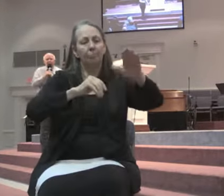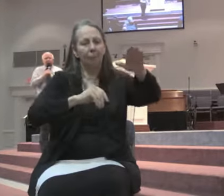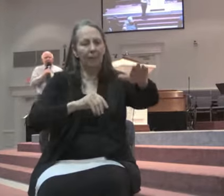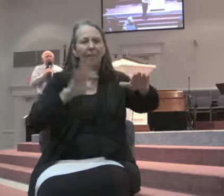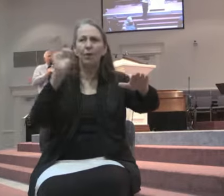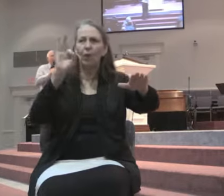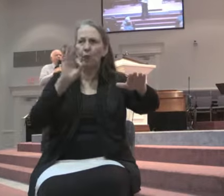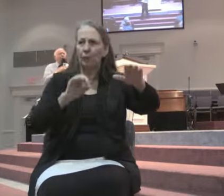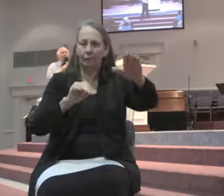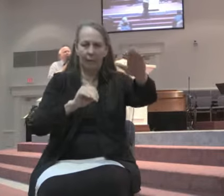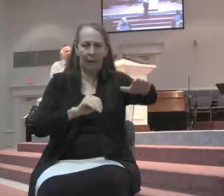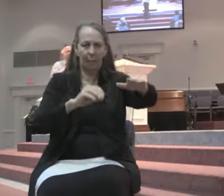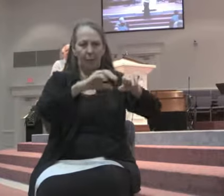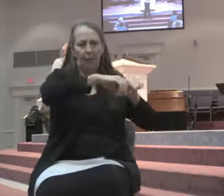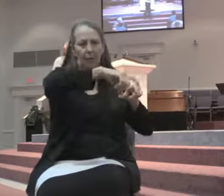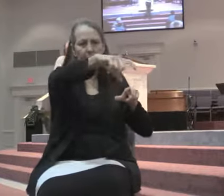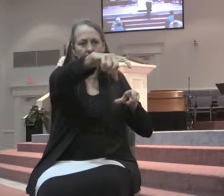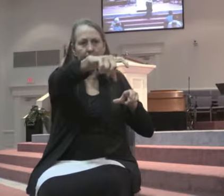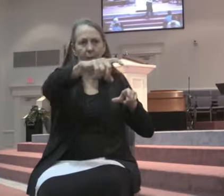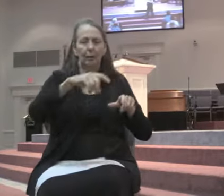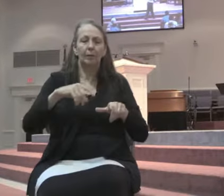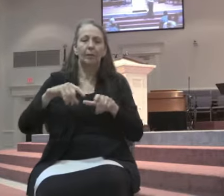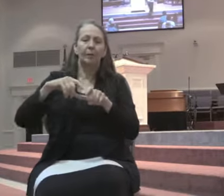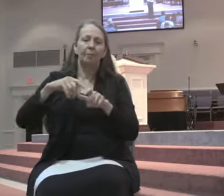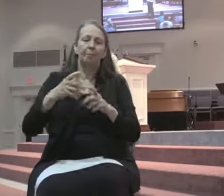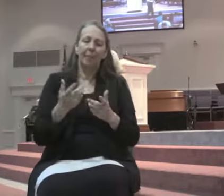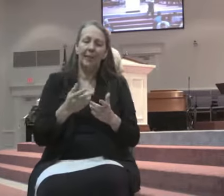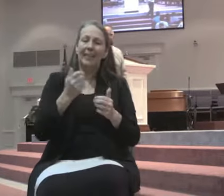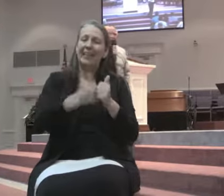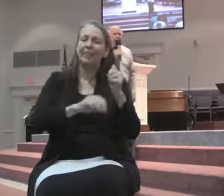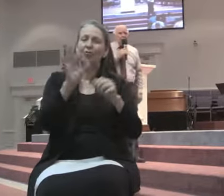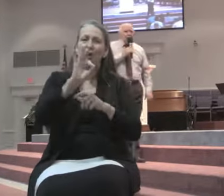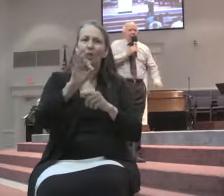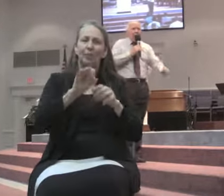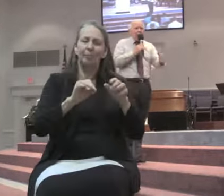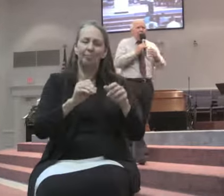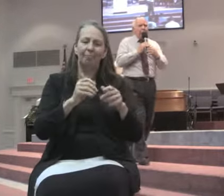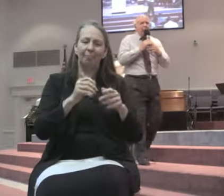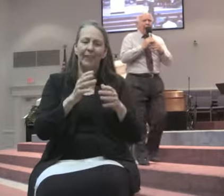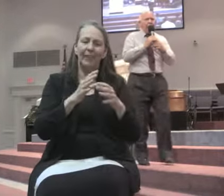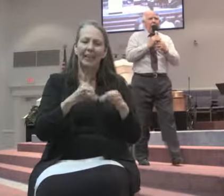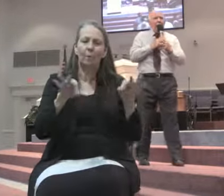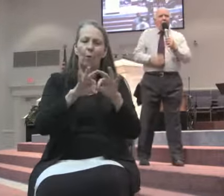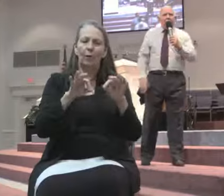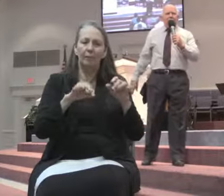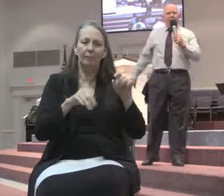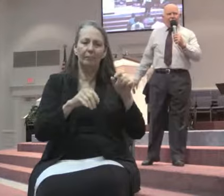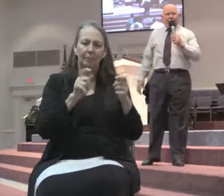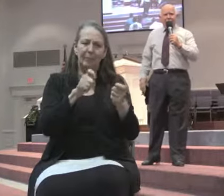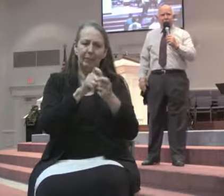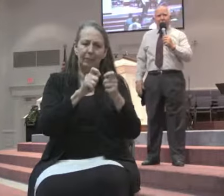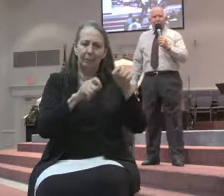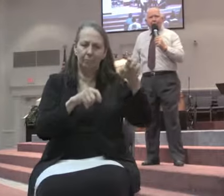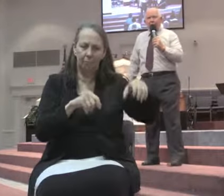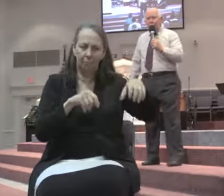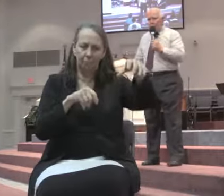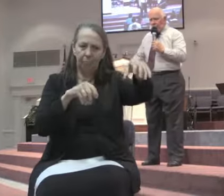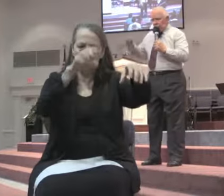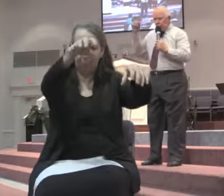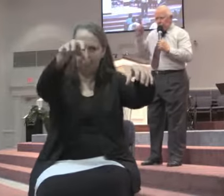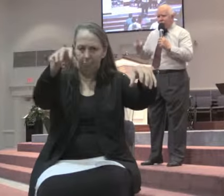furniture is a long message of itself. But I'm here to tell you, in that